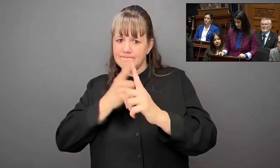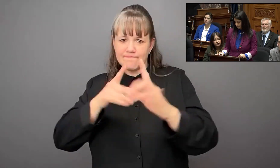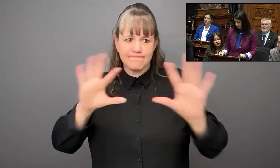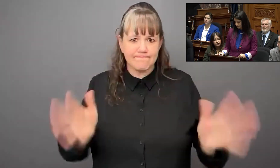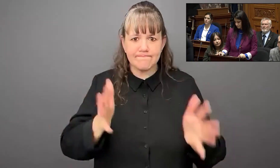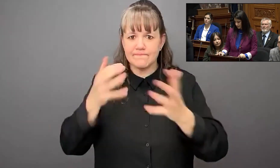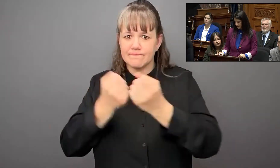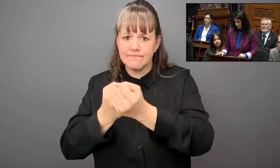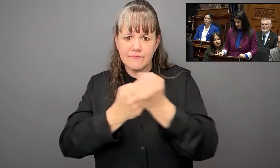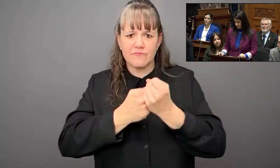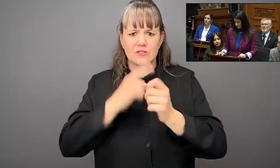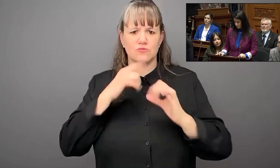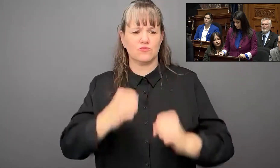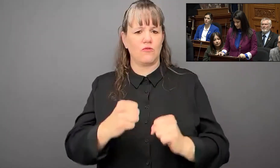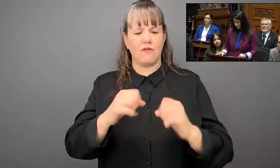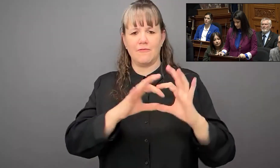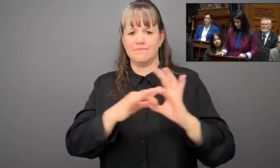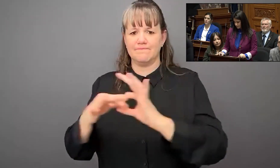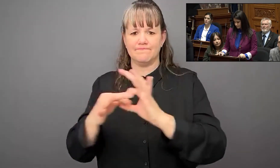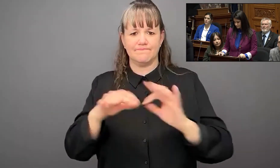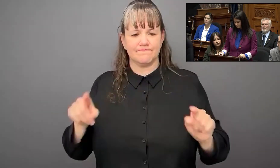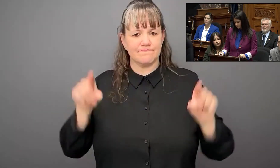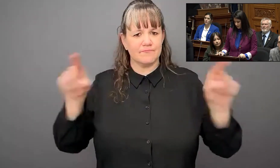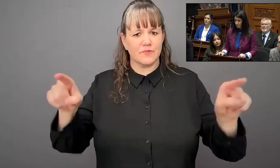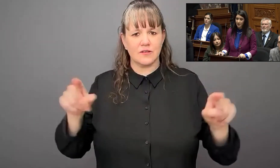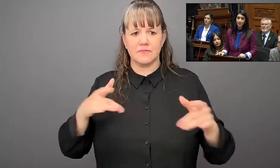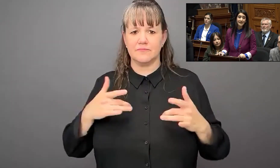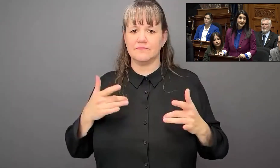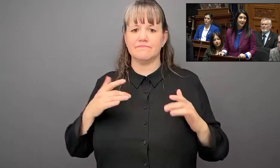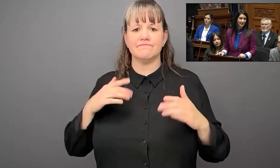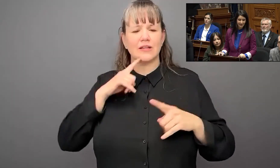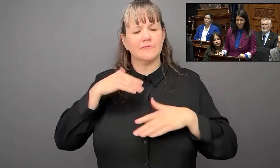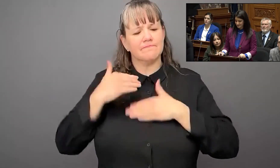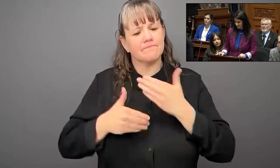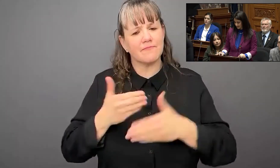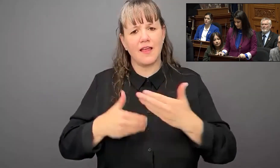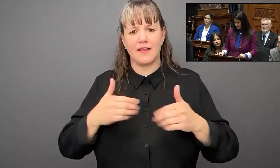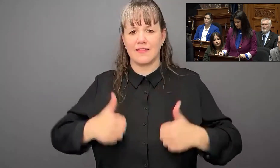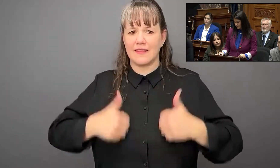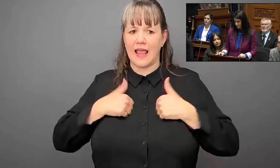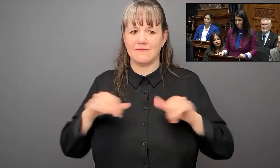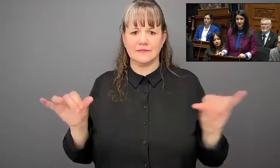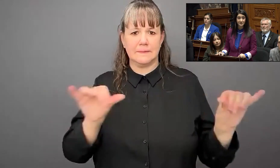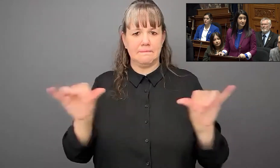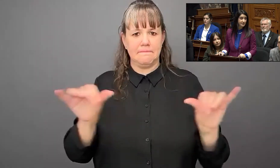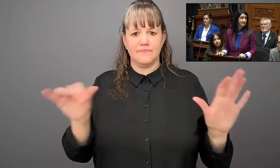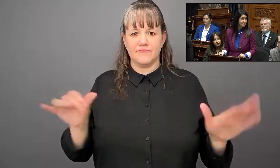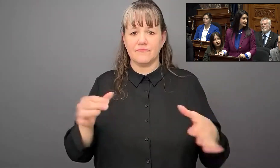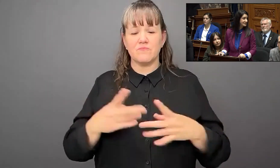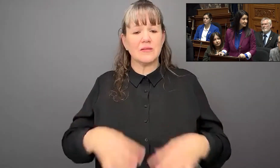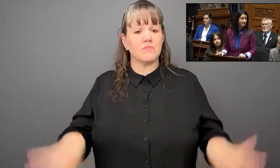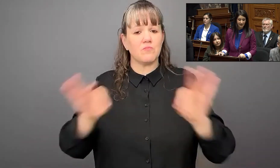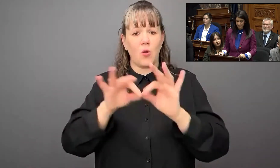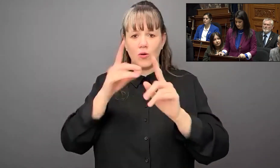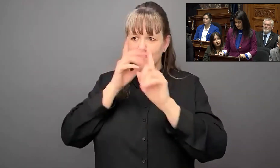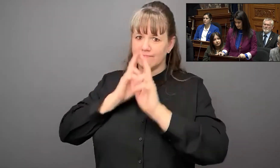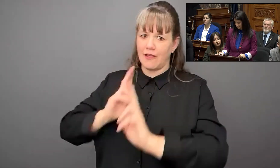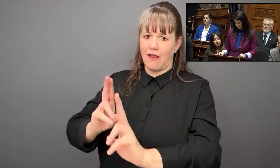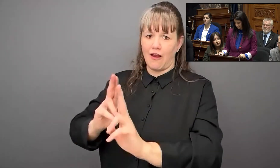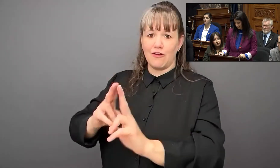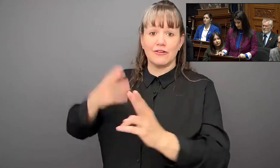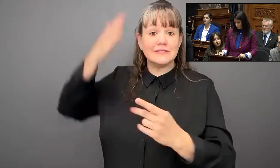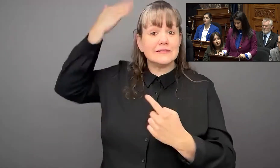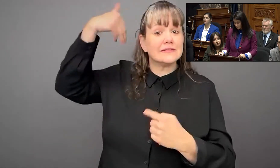way of life. What an honor and what a way to honor Sikh Heritage Month than really truly live our